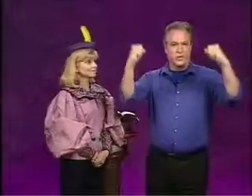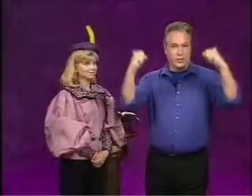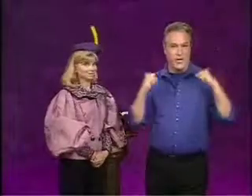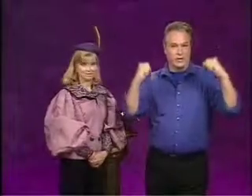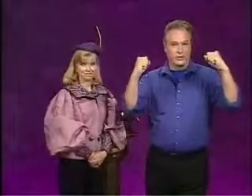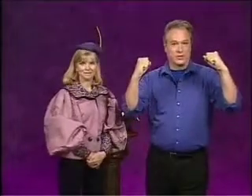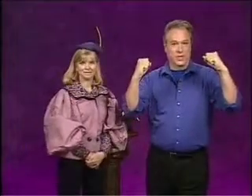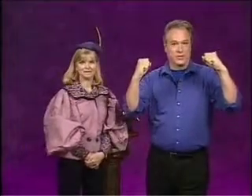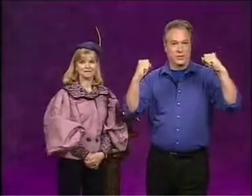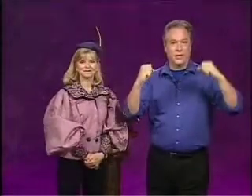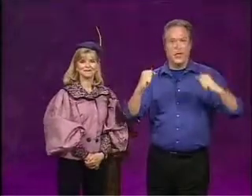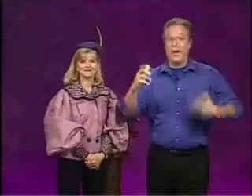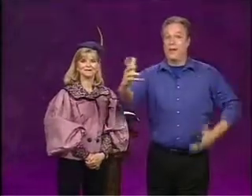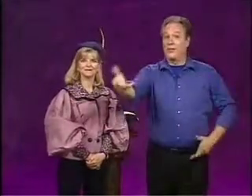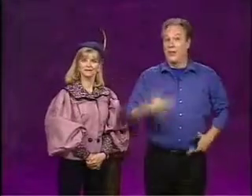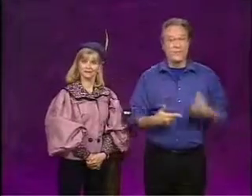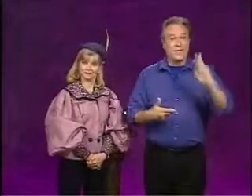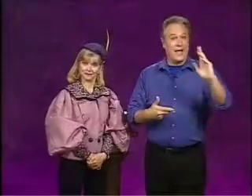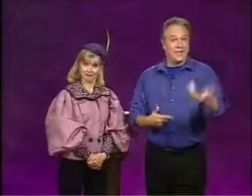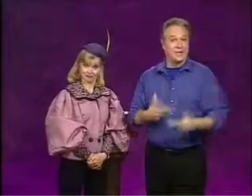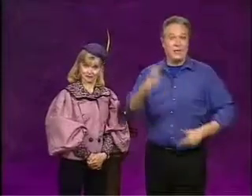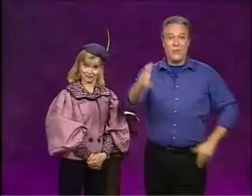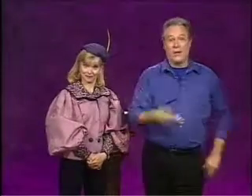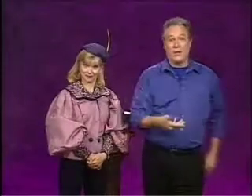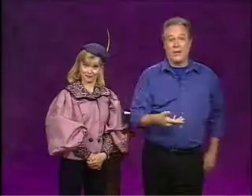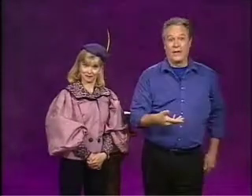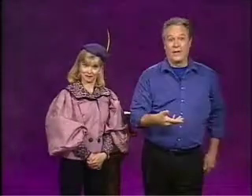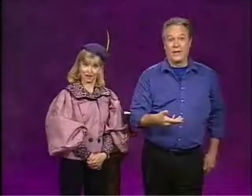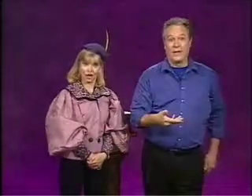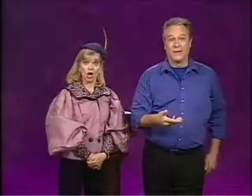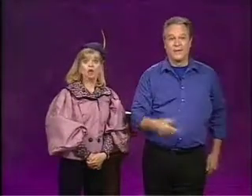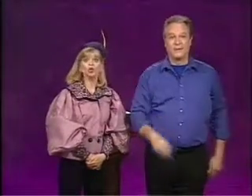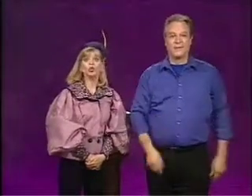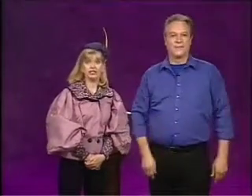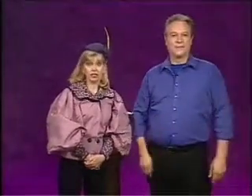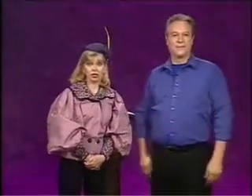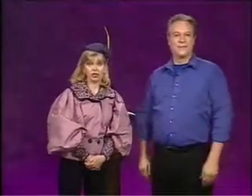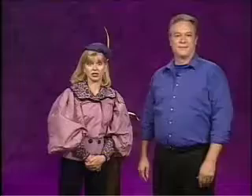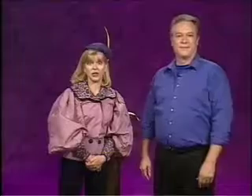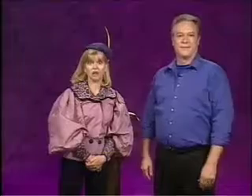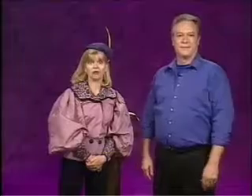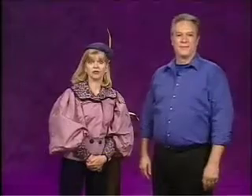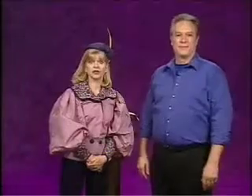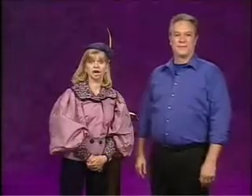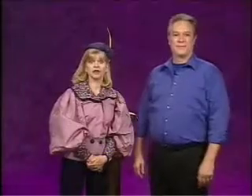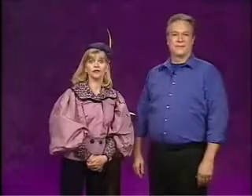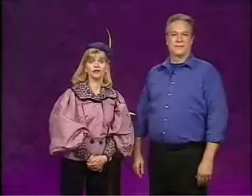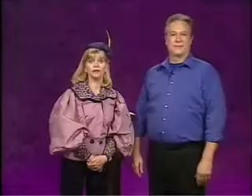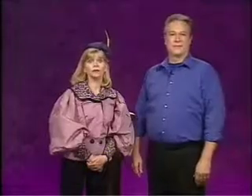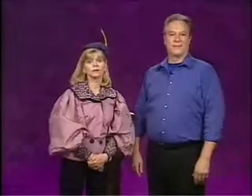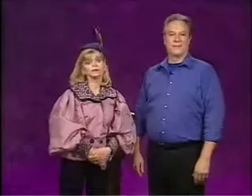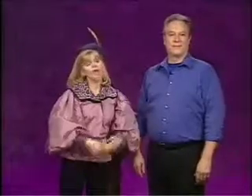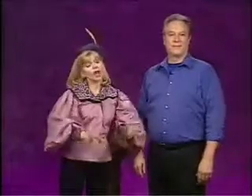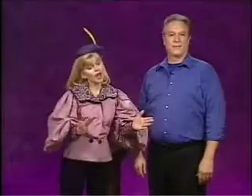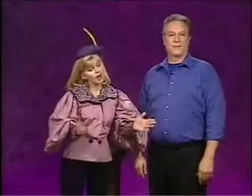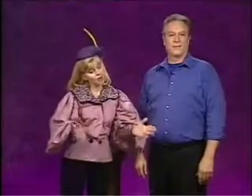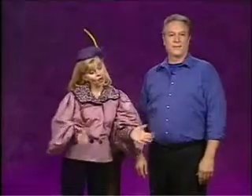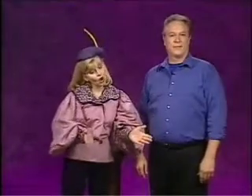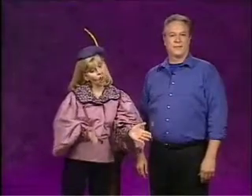strenuously exercising, and enthusiastically welcoming. You would decrease the power of the sign for